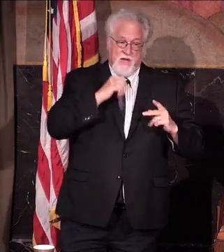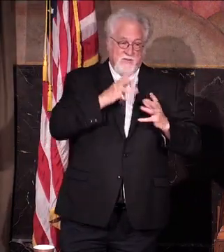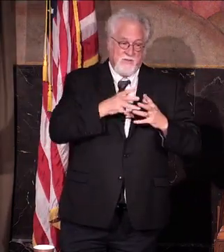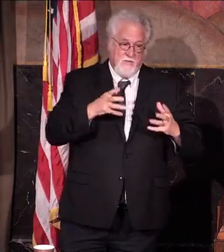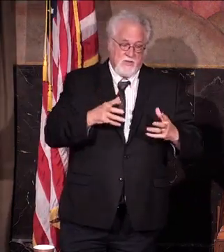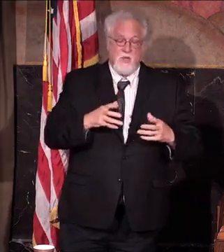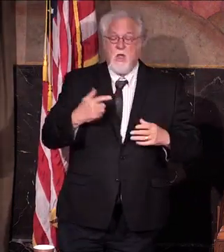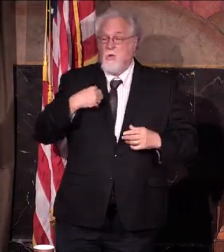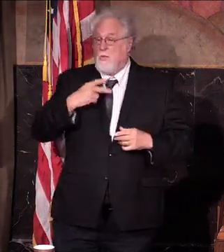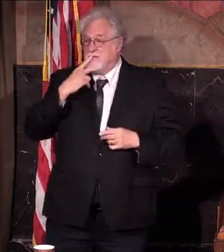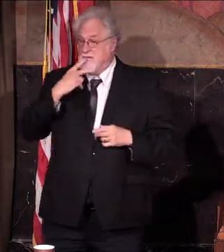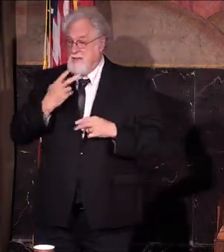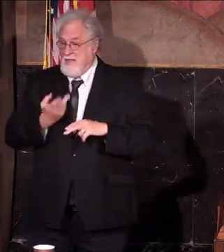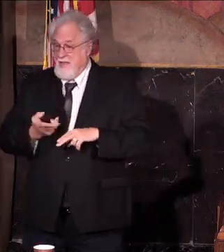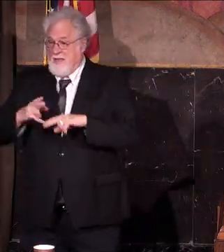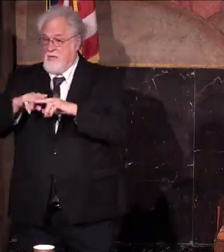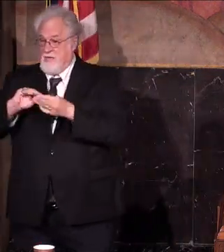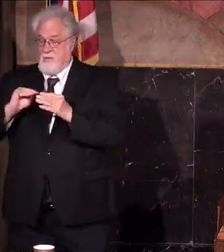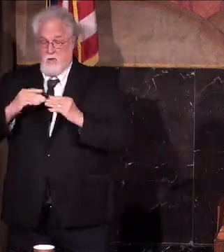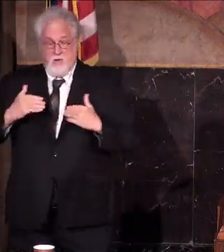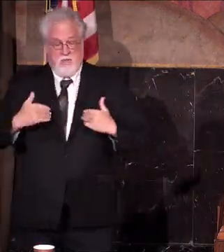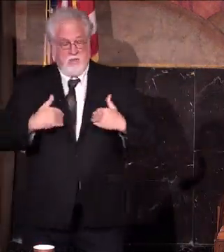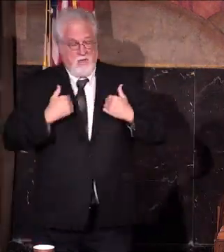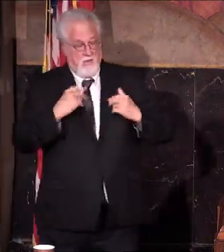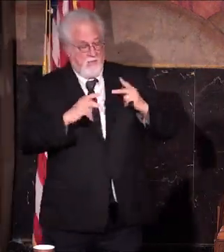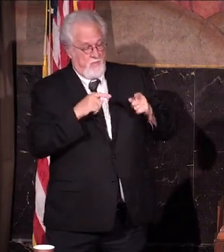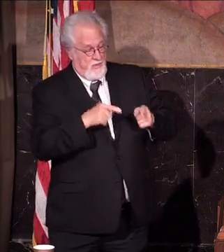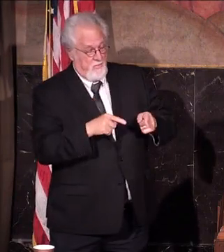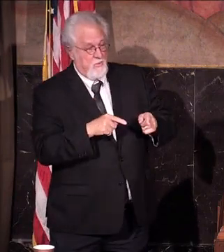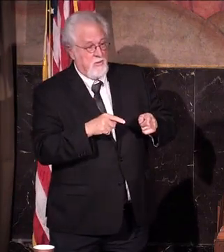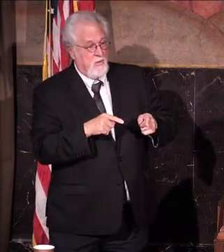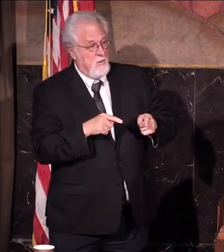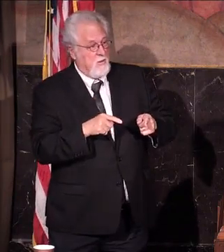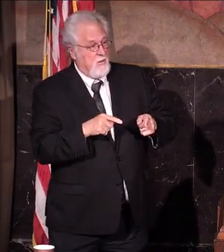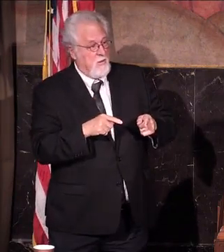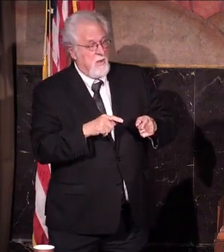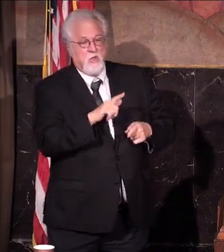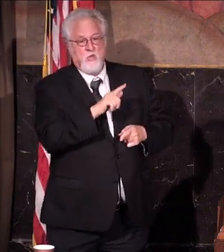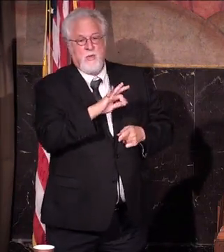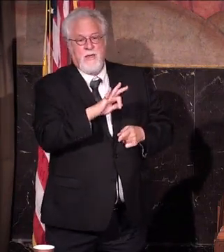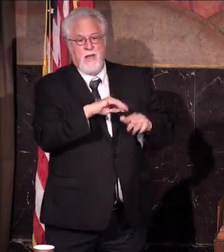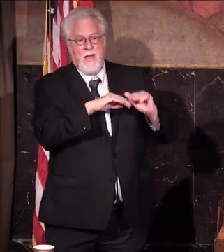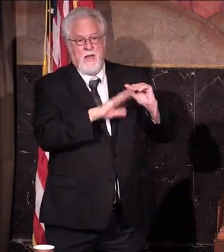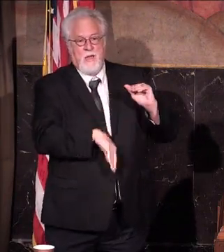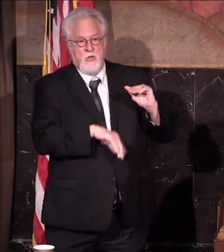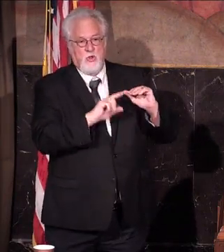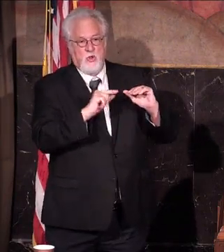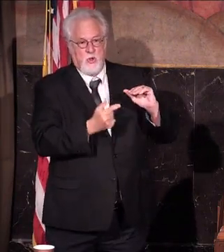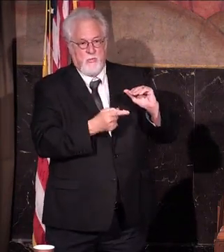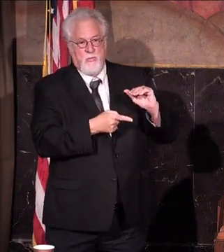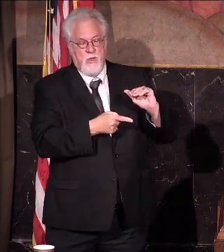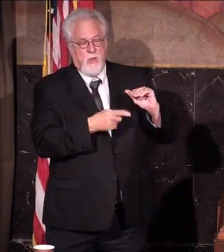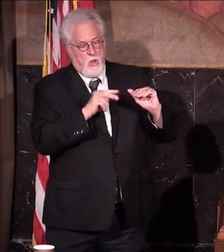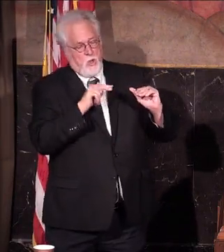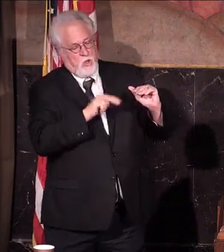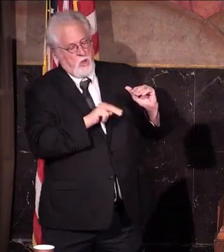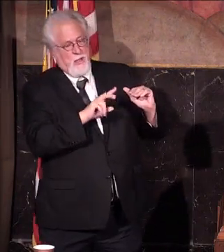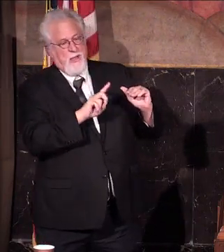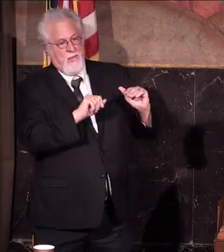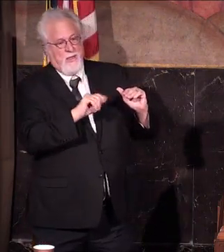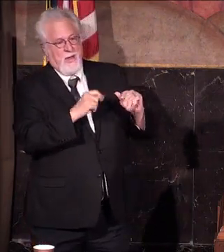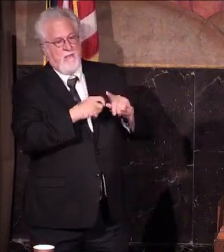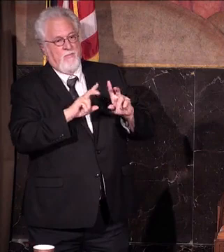we're seeing is an increased number of the younger populations. The 29 and under group, if you look at the data from